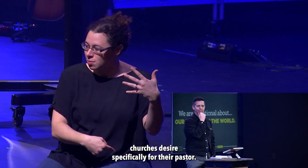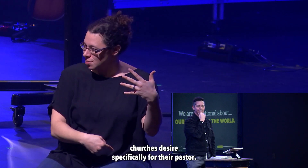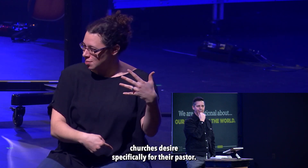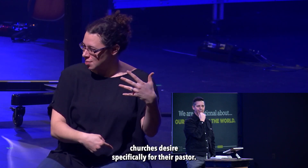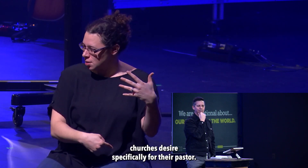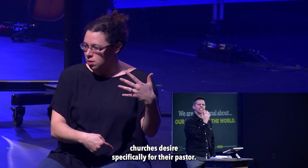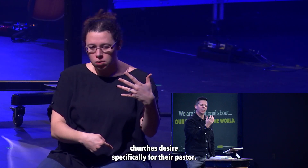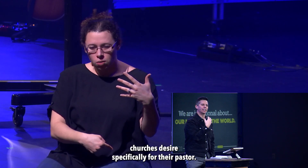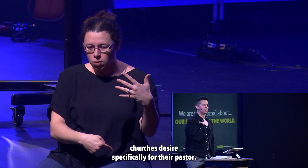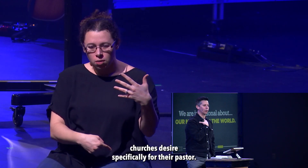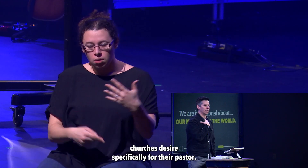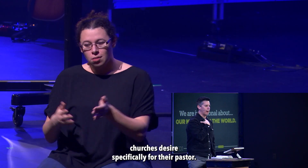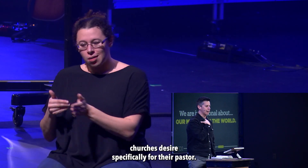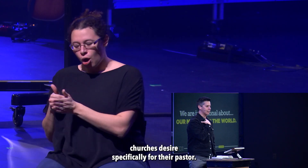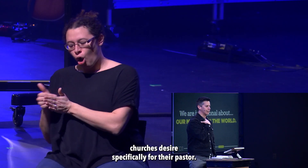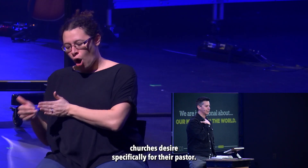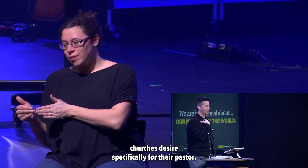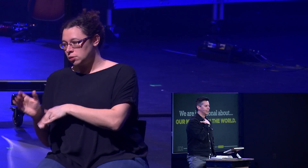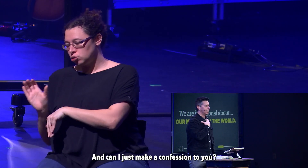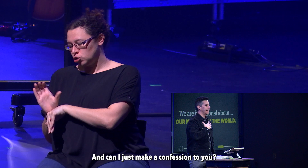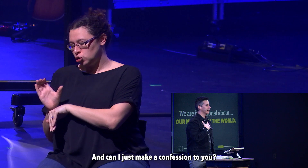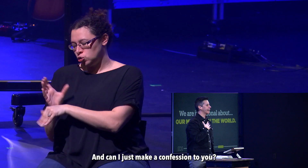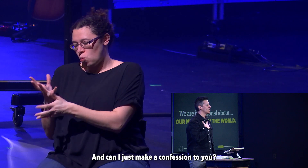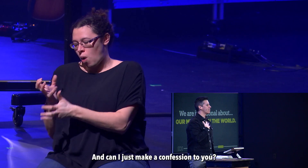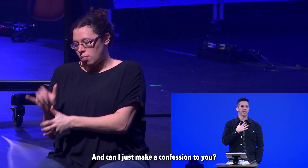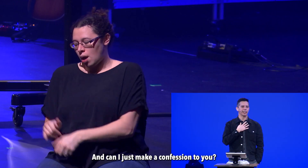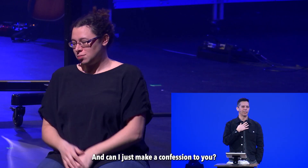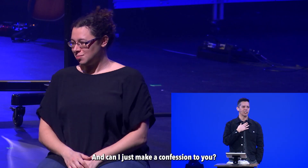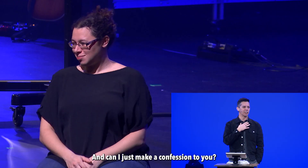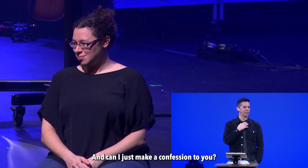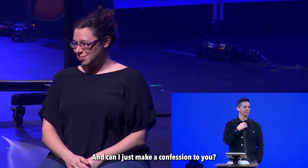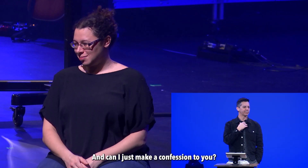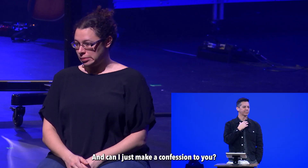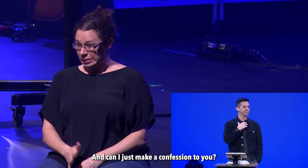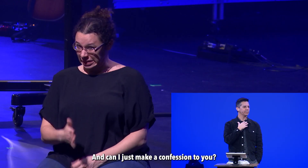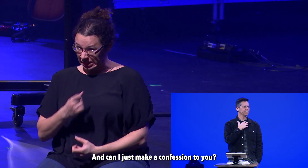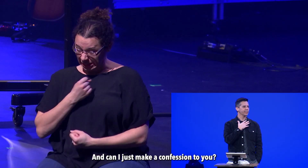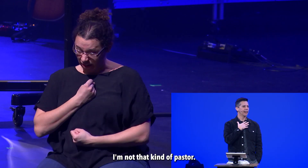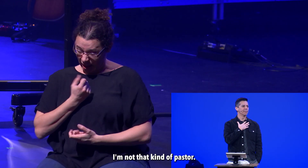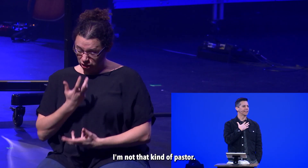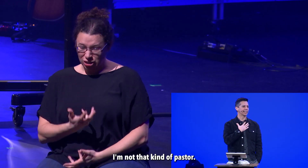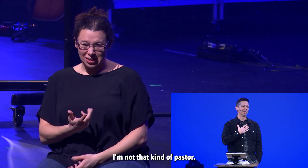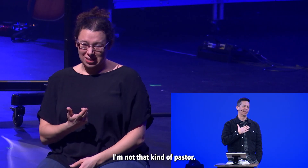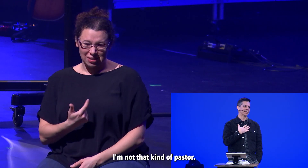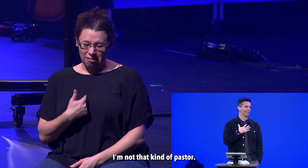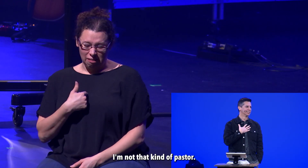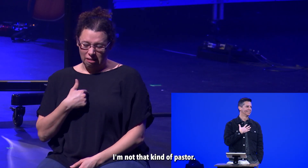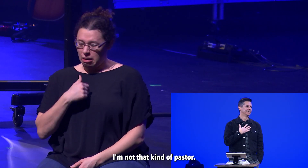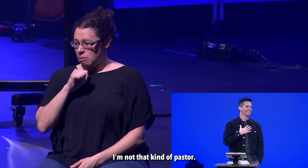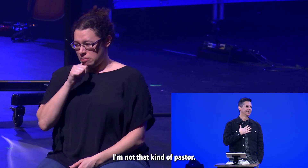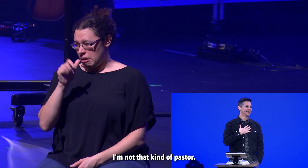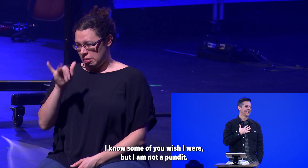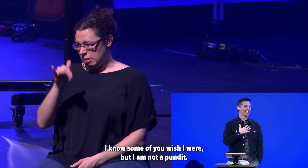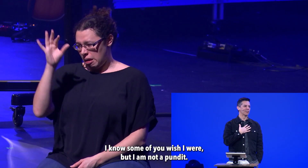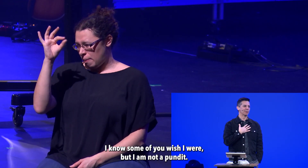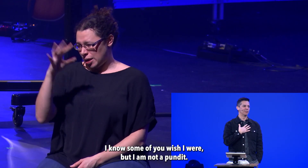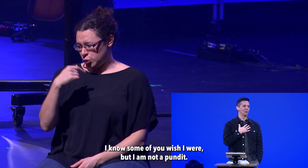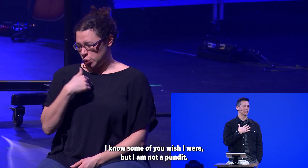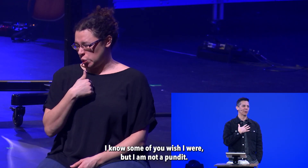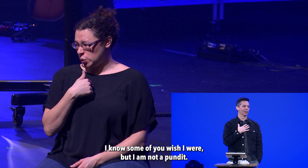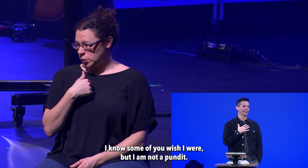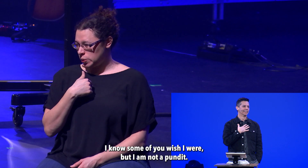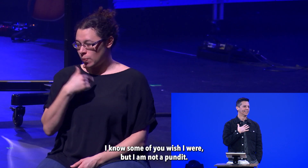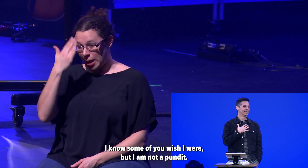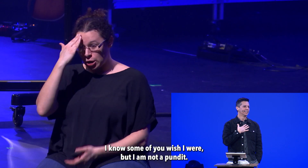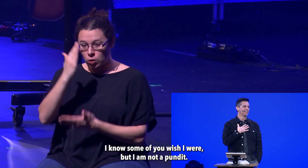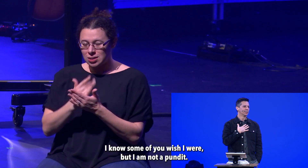desire specifically for their pastor. And can I just make a confession to you? I'm not that kind of pastor. I know some of you